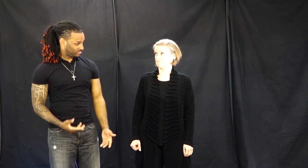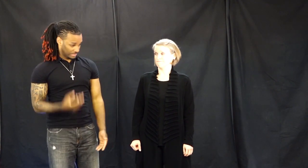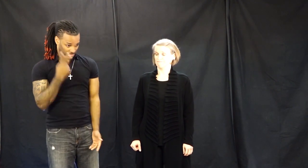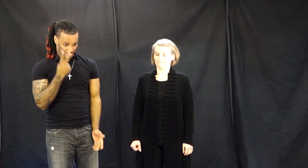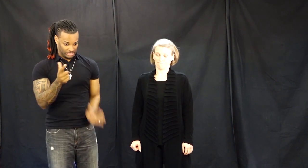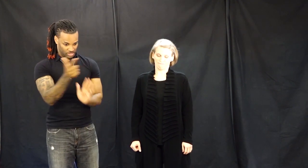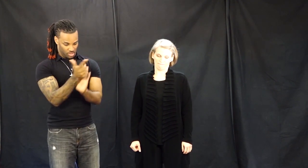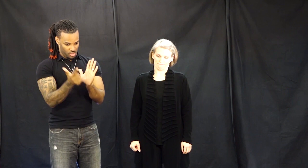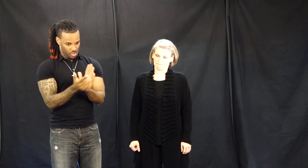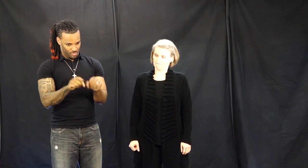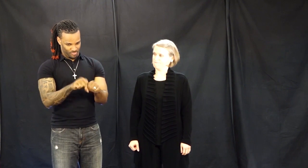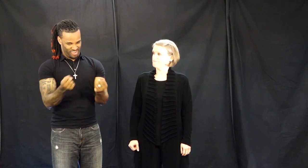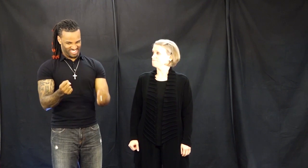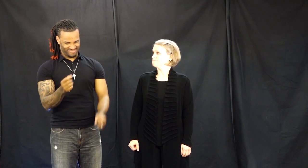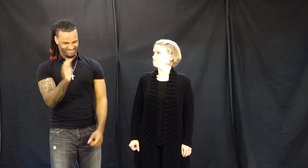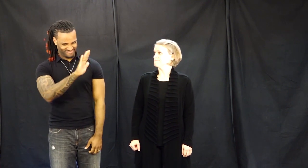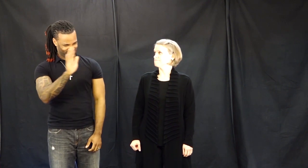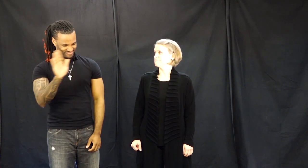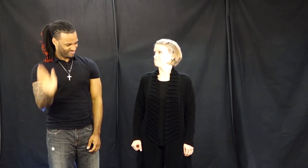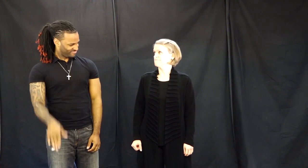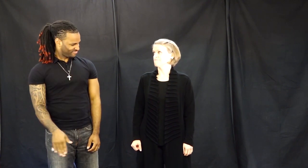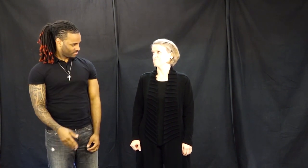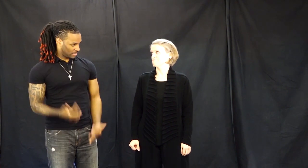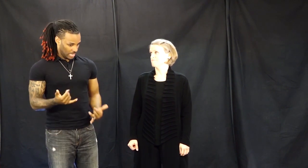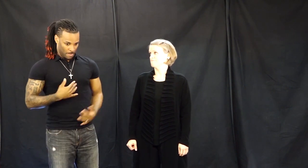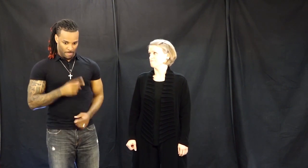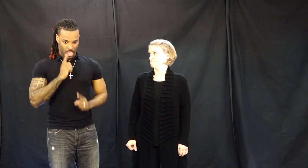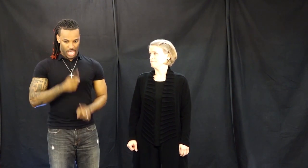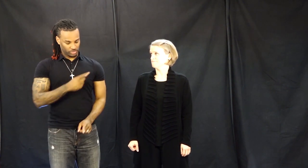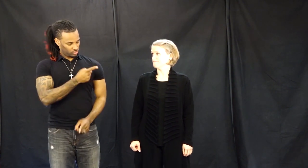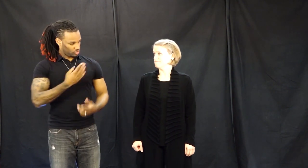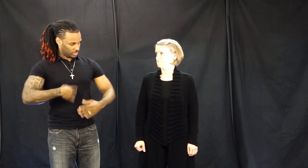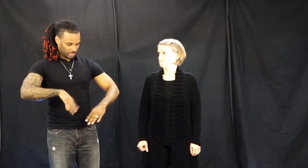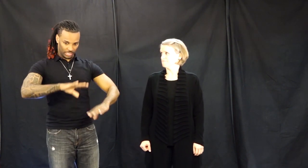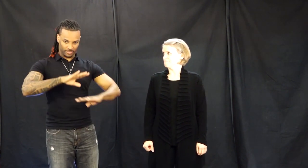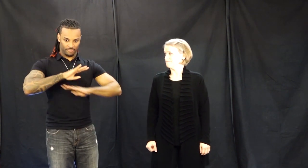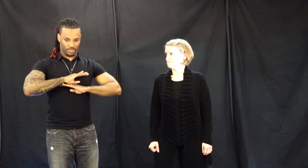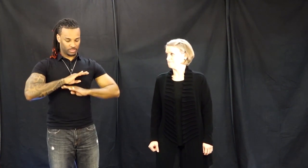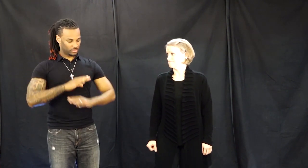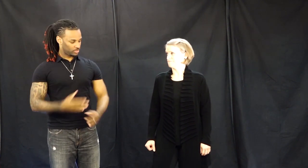As you can see, I have done nothing to provoke legal action. Are my answers to your satisfaction?